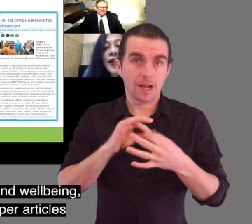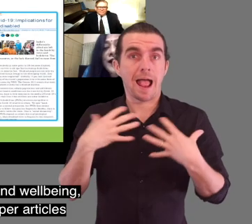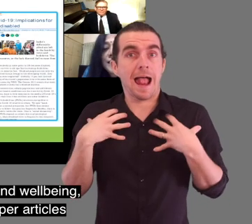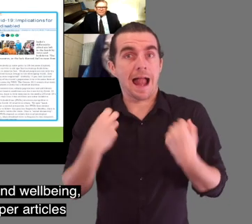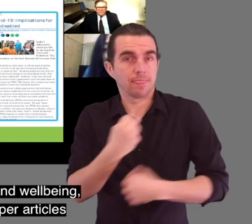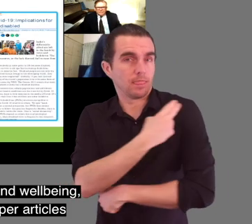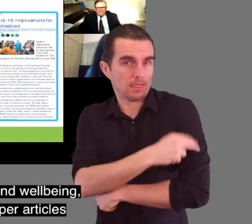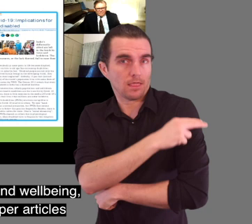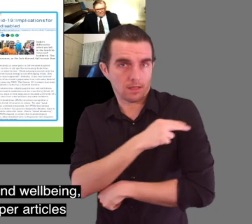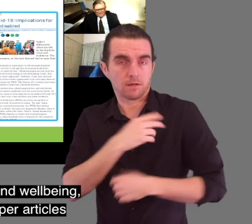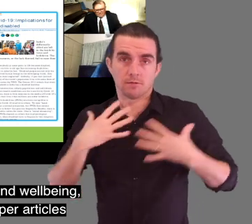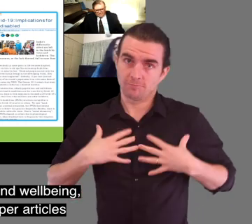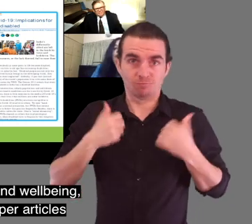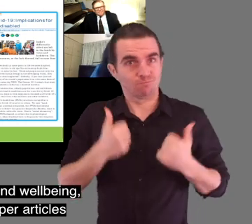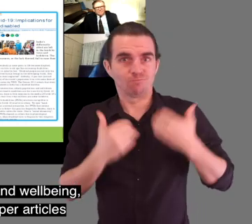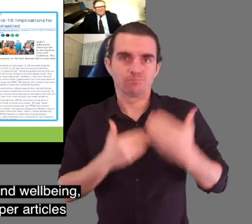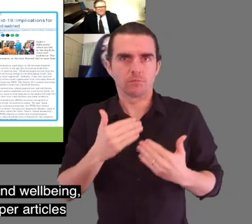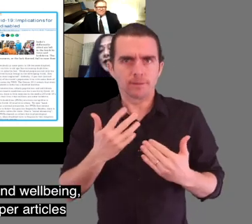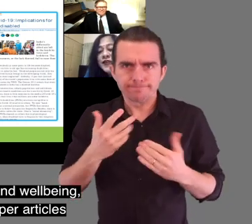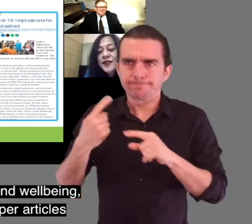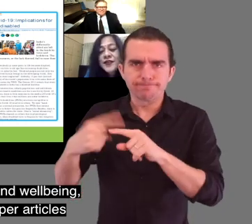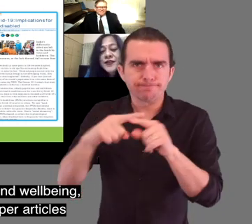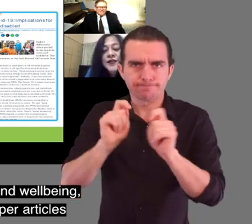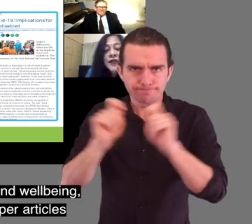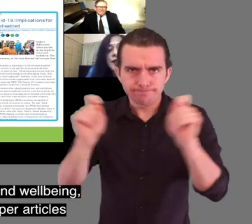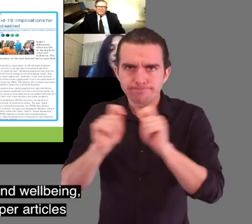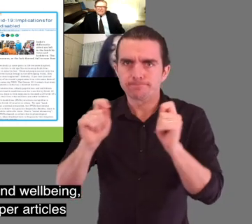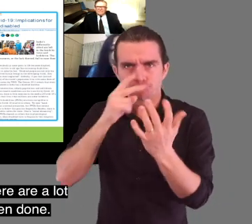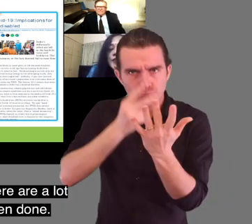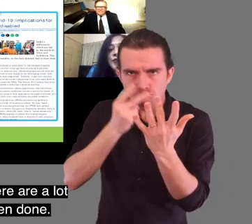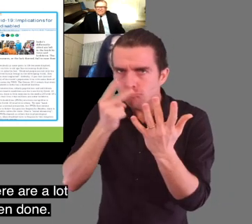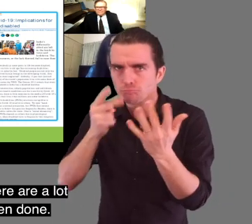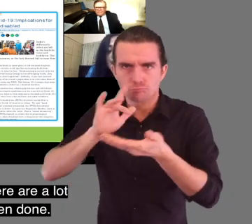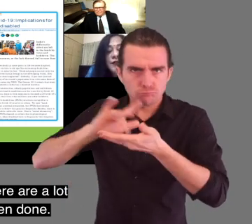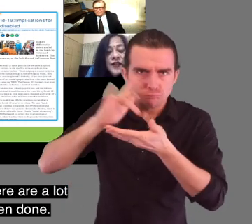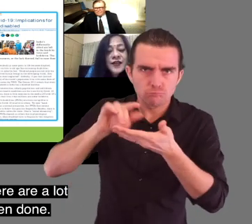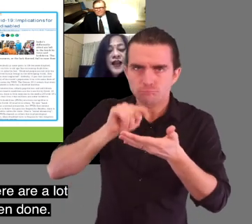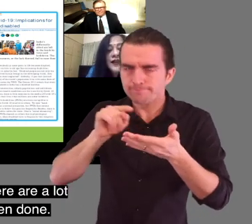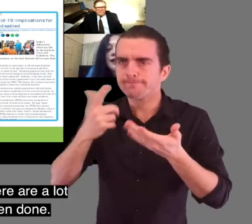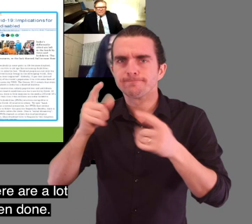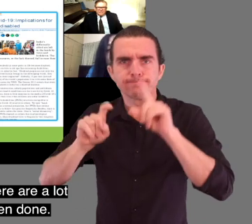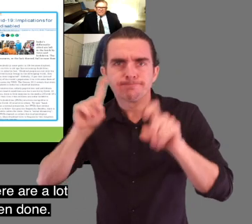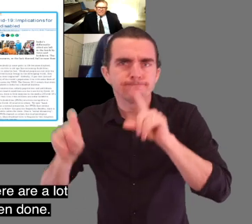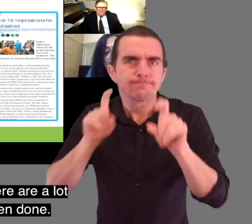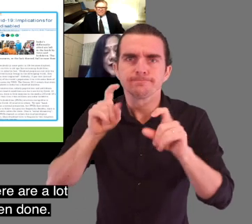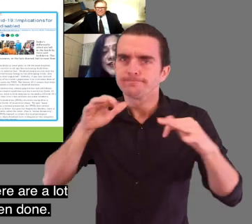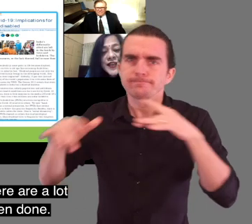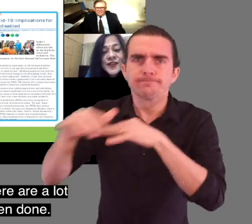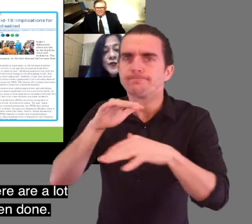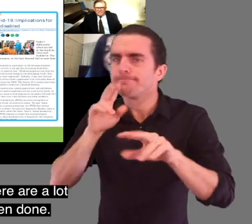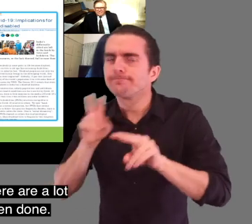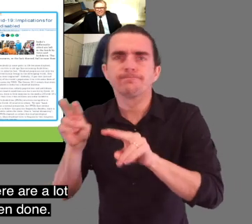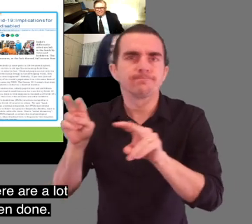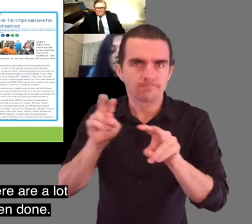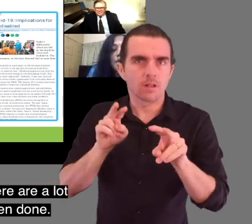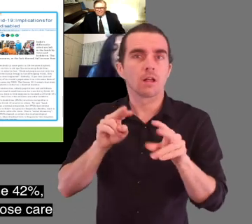come to health and well-being, there are a lot of newspaper articles that you can read, and there are a lot of surveys that has